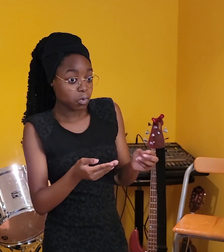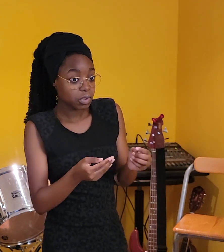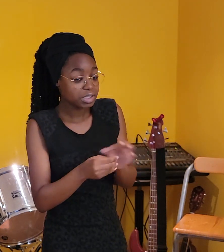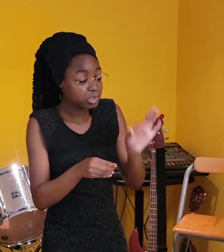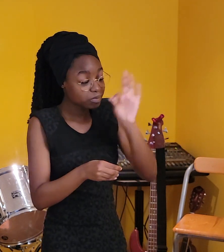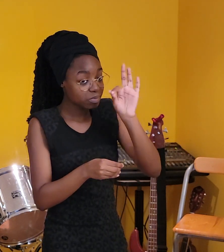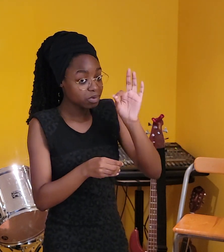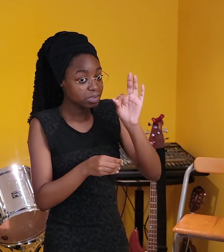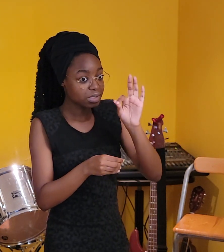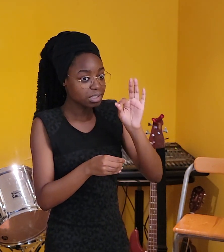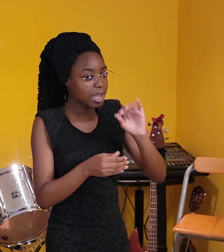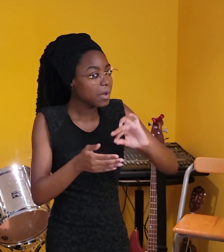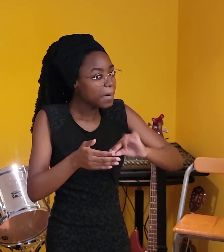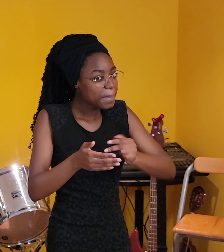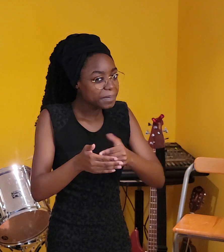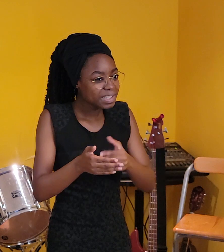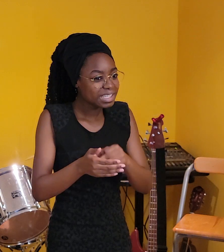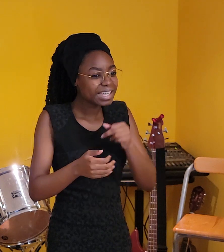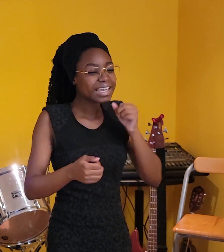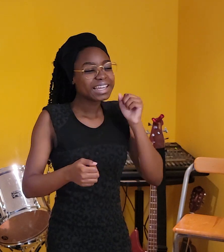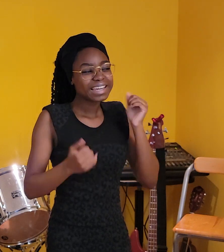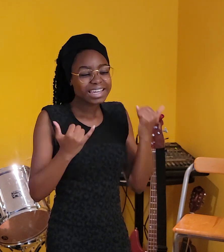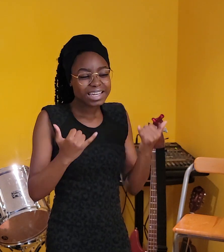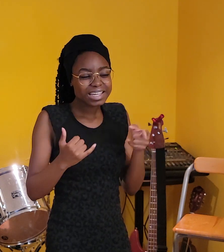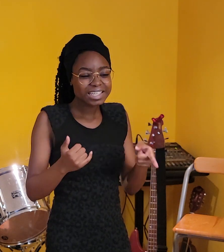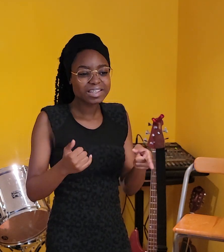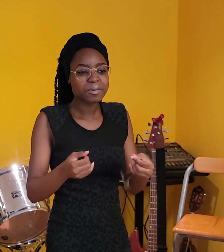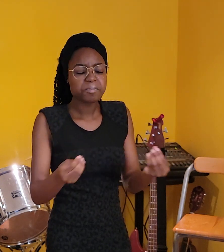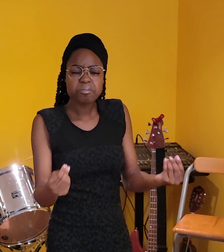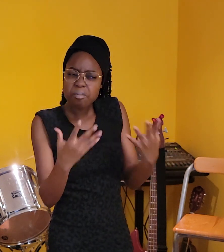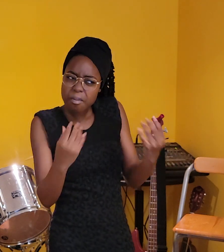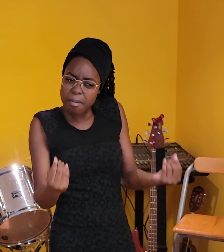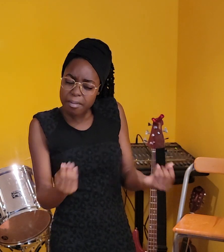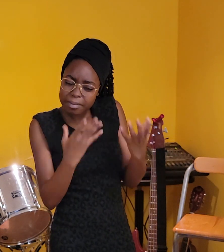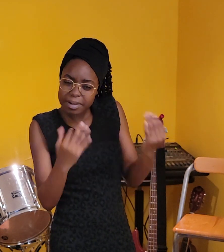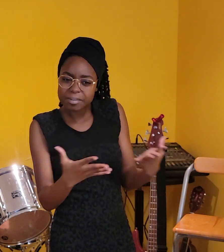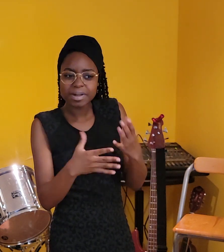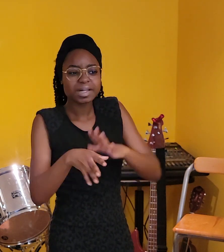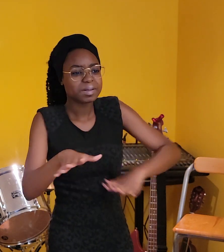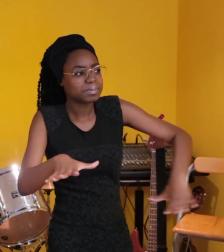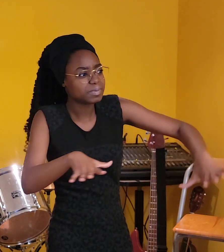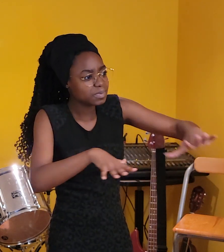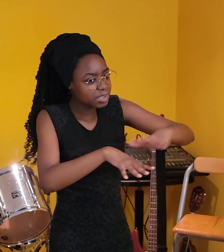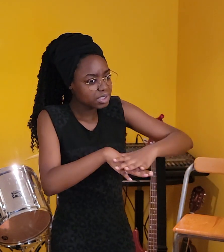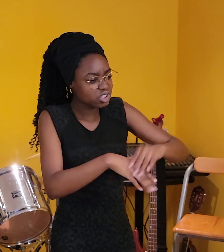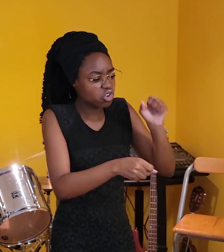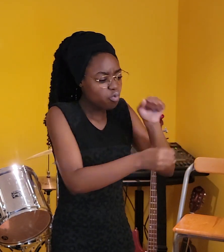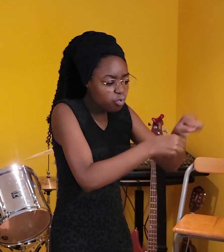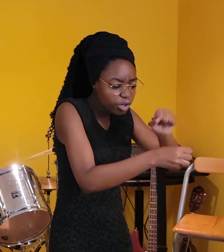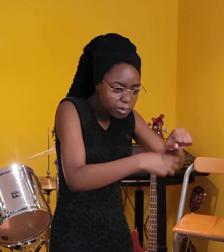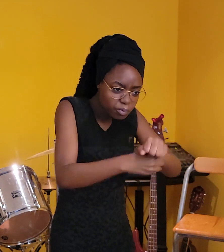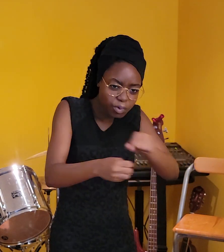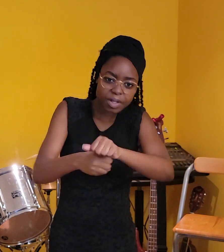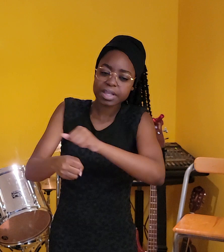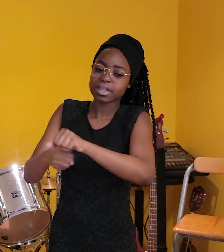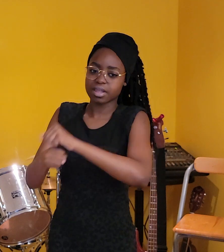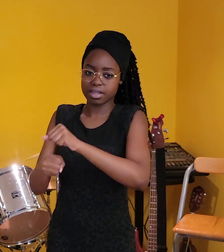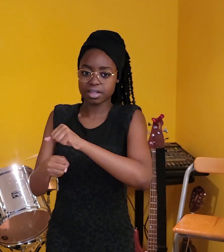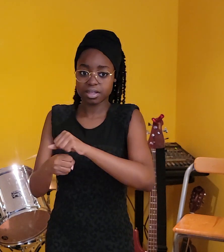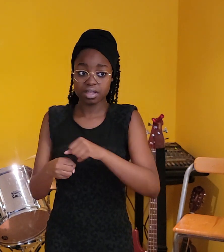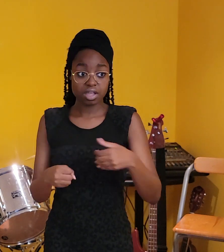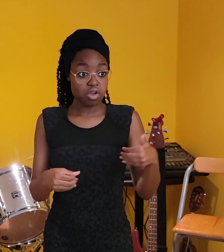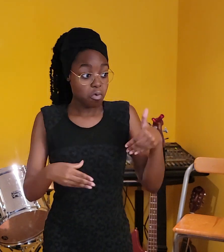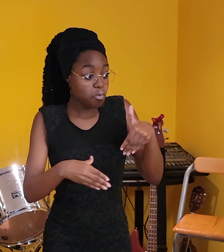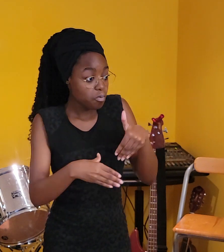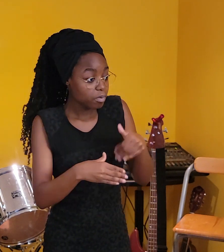at once, working at the same time. What else? While he was on earth, many of his miracles were physical